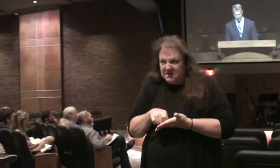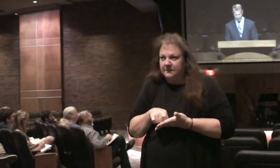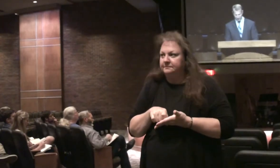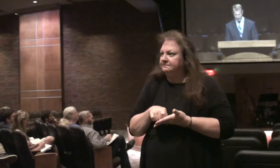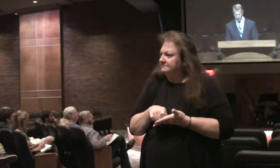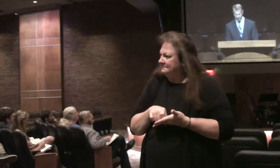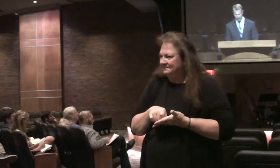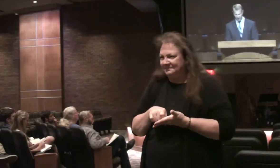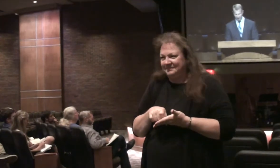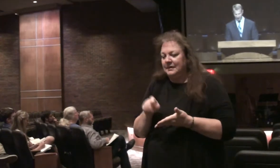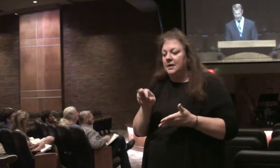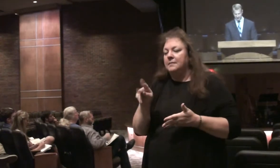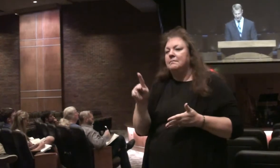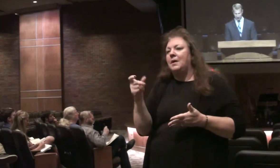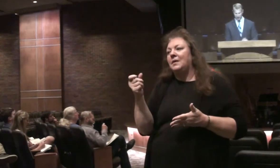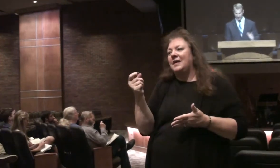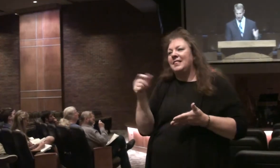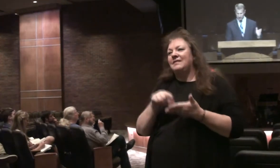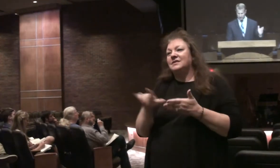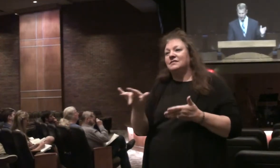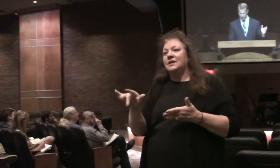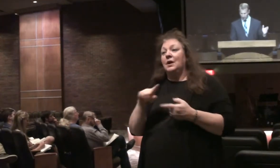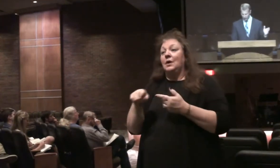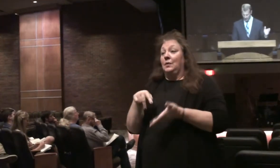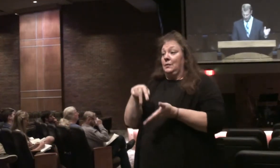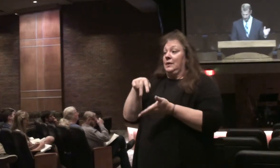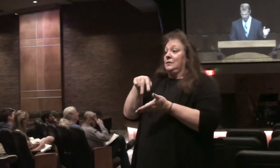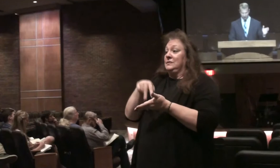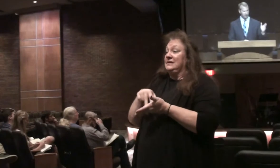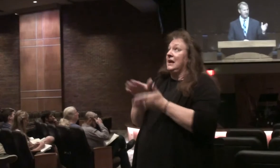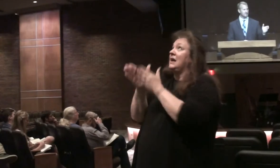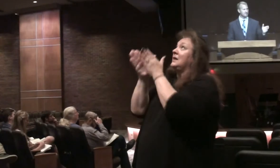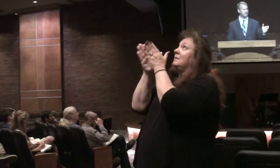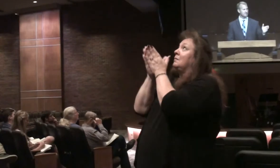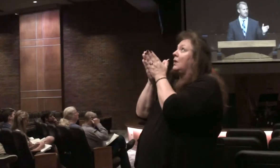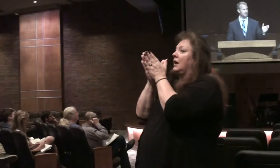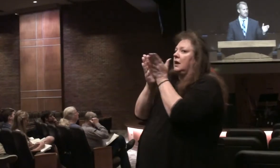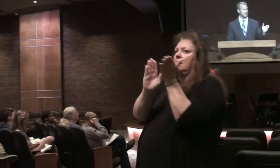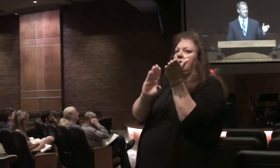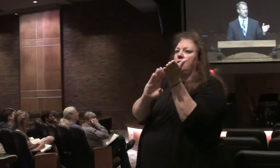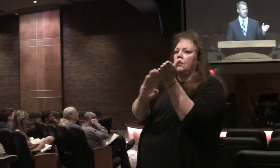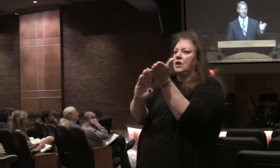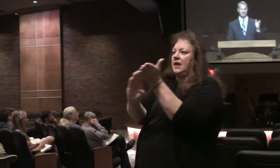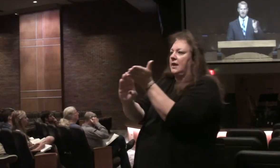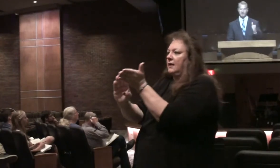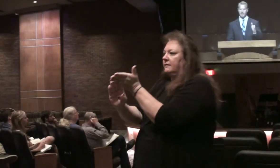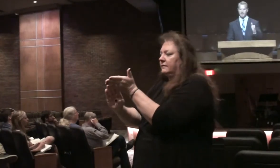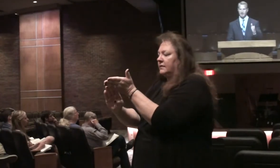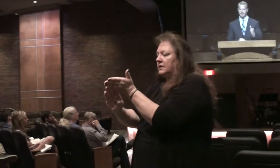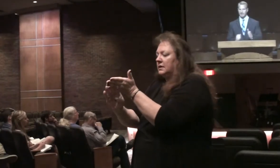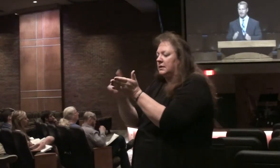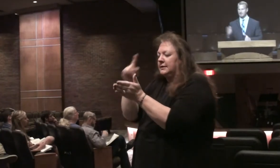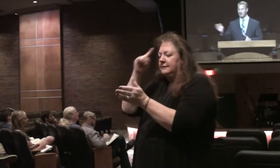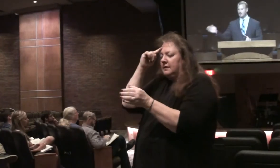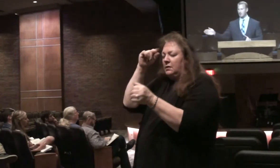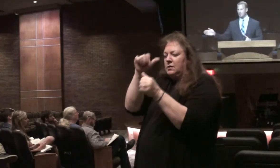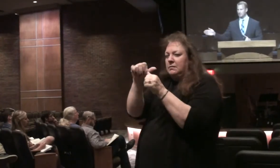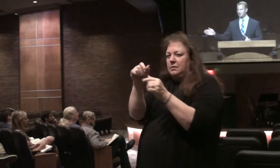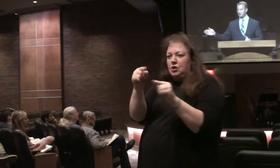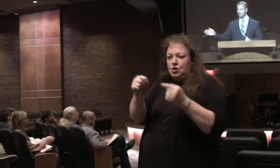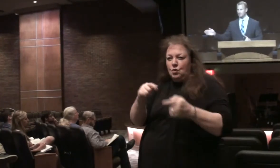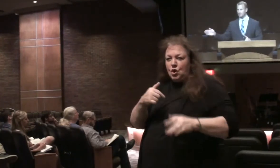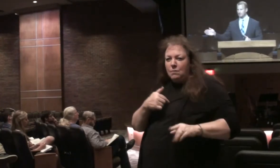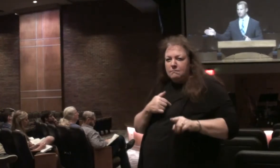Mark chapter 11, verse 25, Christ says, whenever you stand praying, forgive. If you have anything against